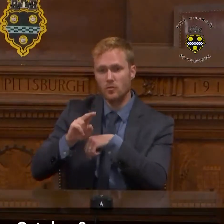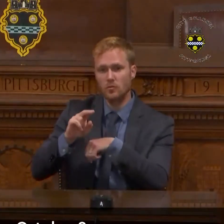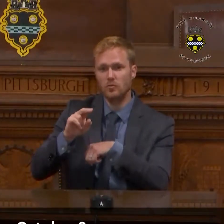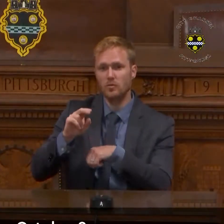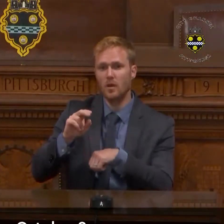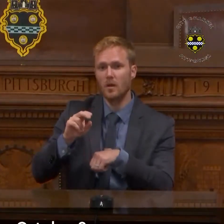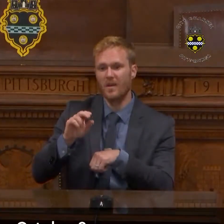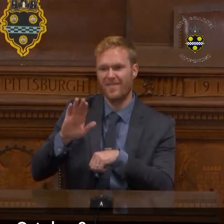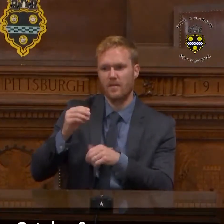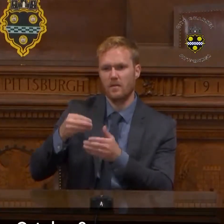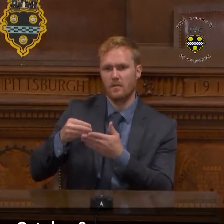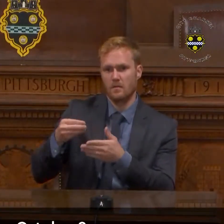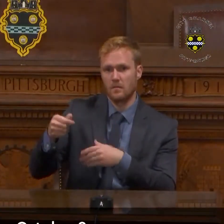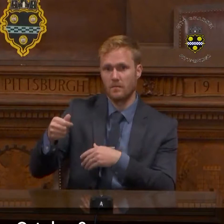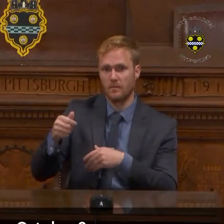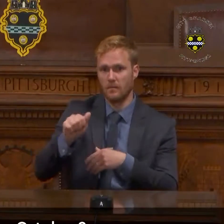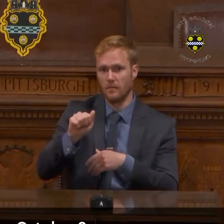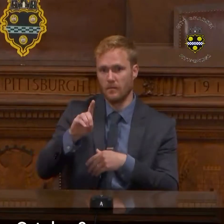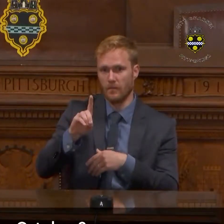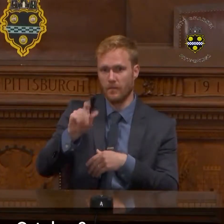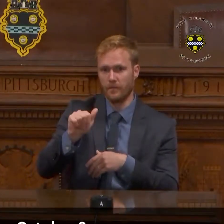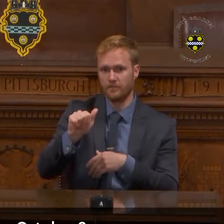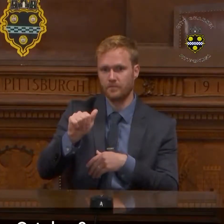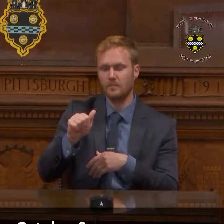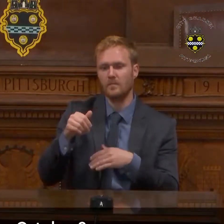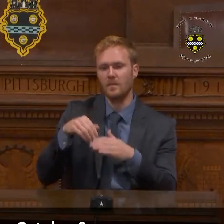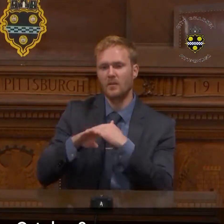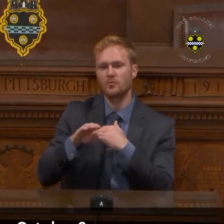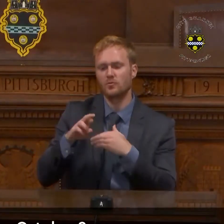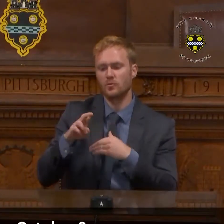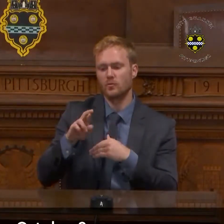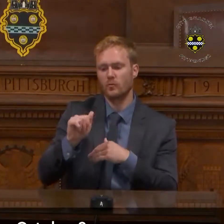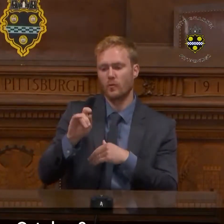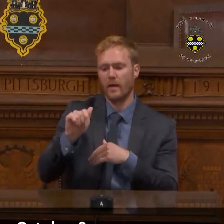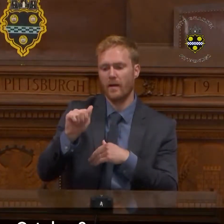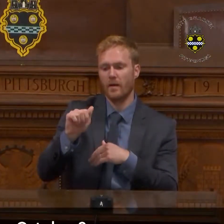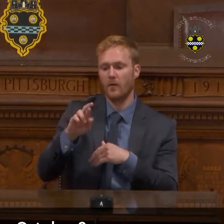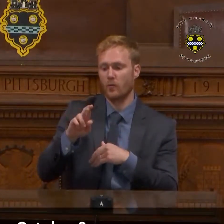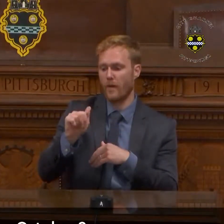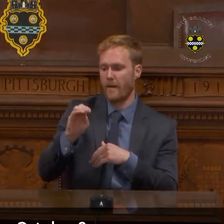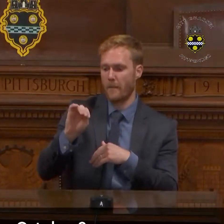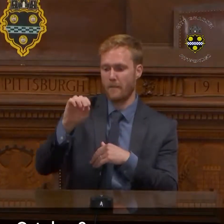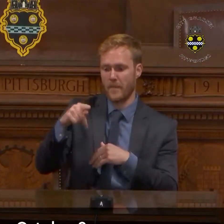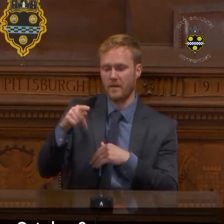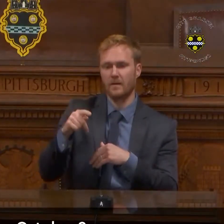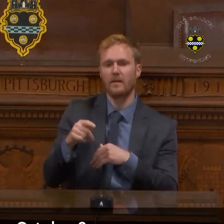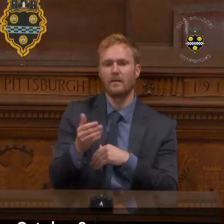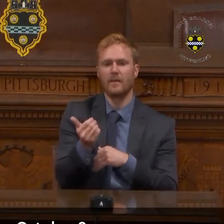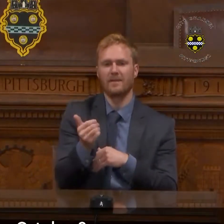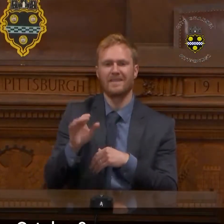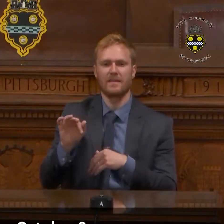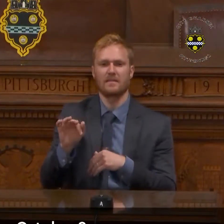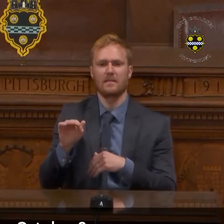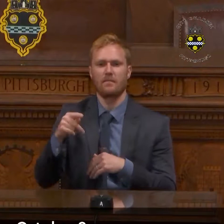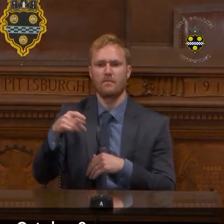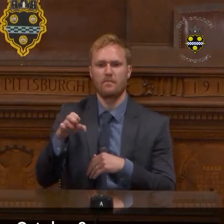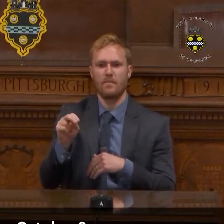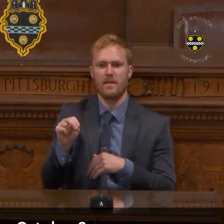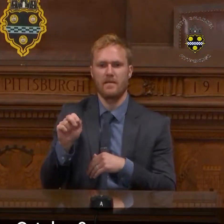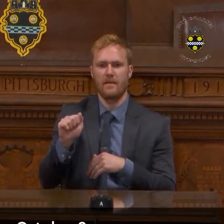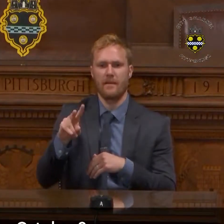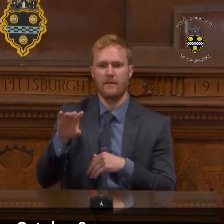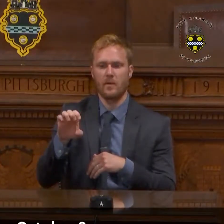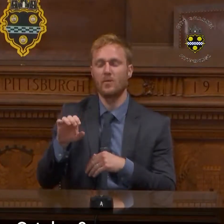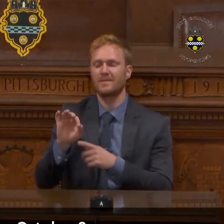an ADA entrance ramp at 5019 Penn Avenue in the 10th Ward, 9th Council